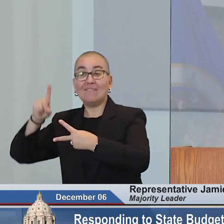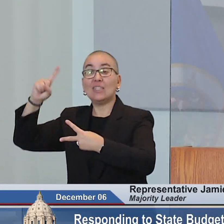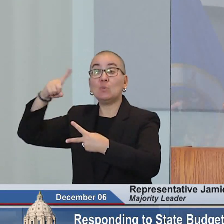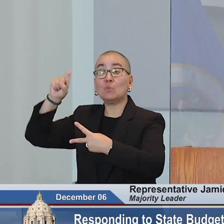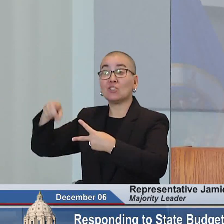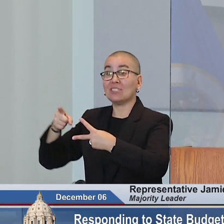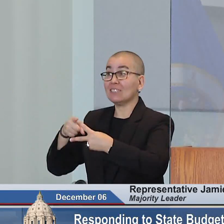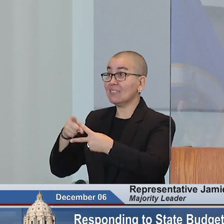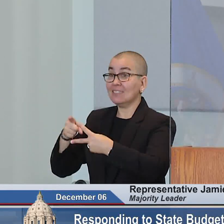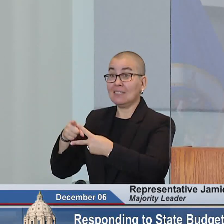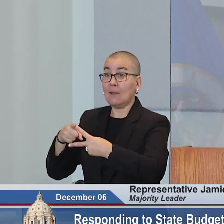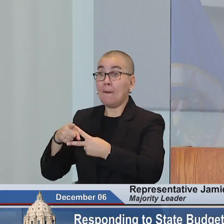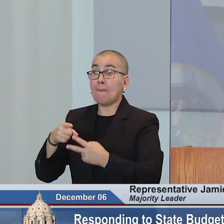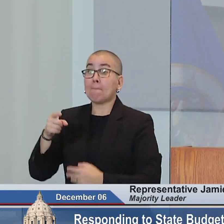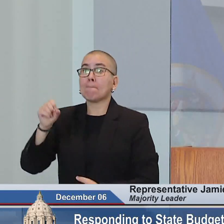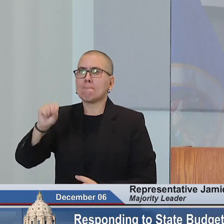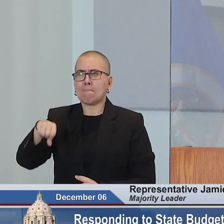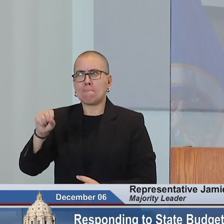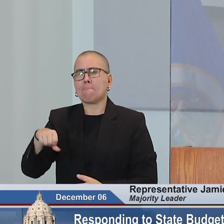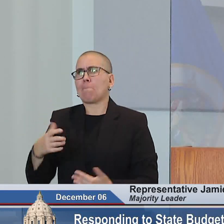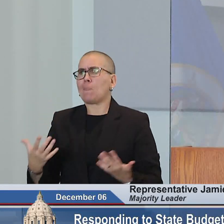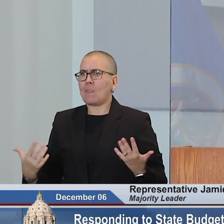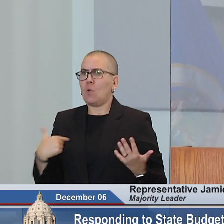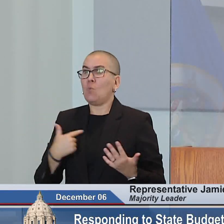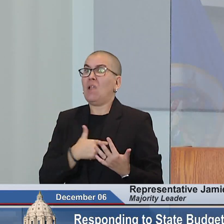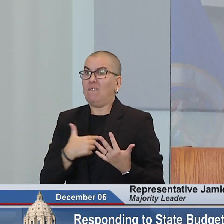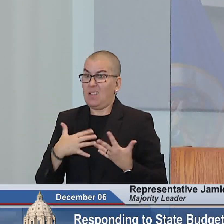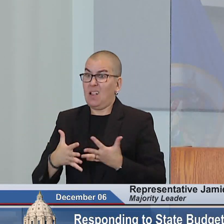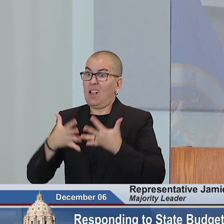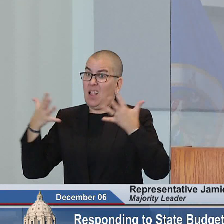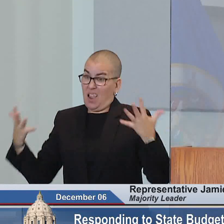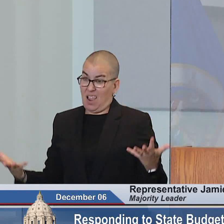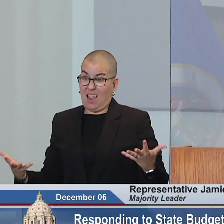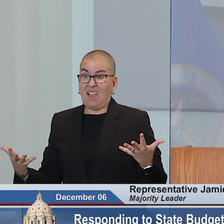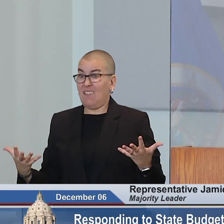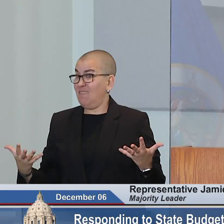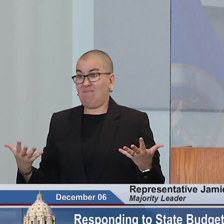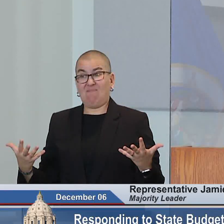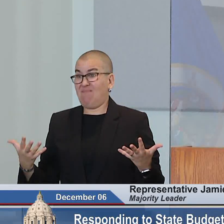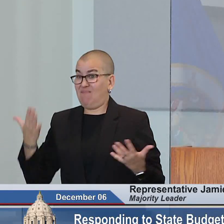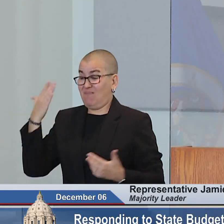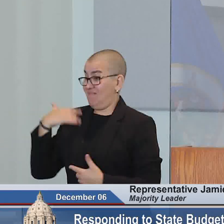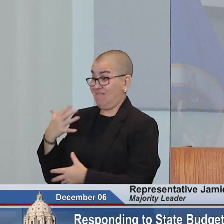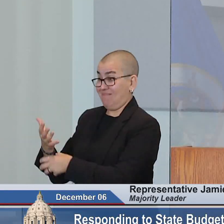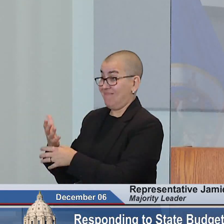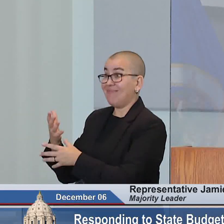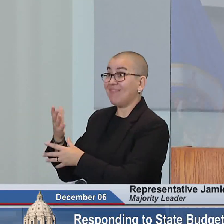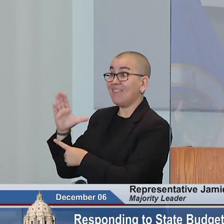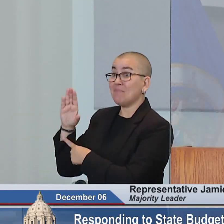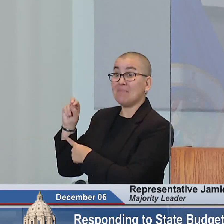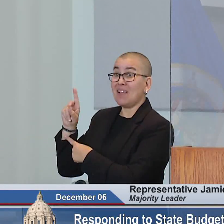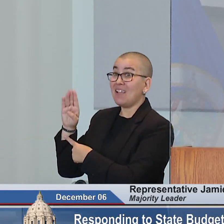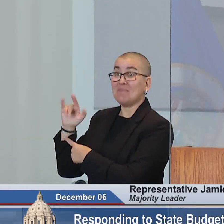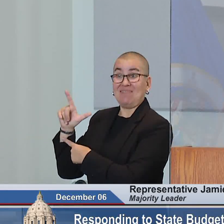have tremendous needs. We weren't able to get a bonding bill done over the last two years, and so I heard